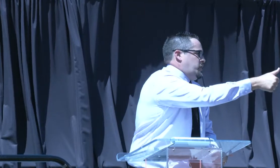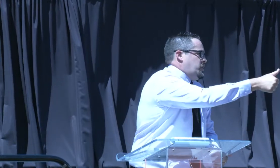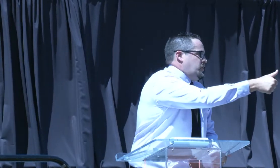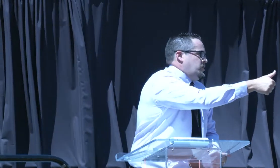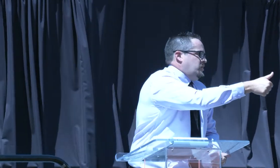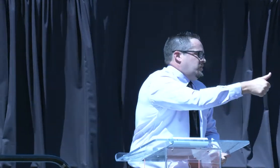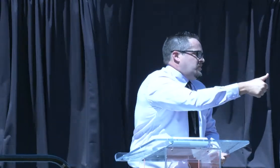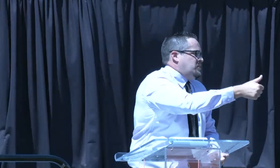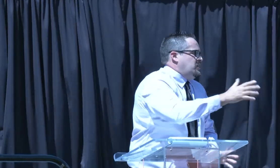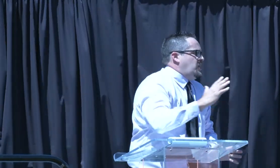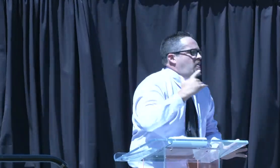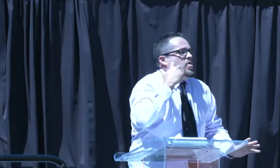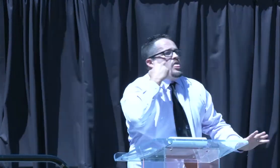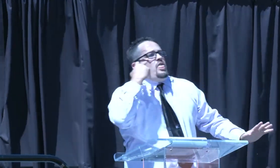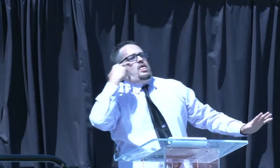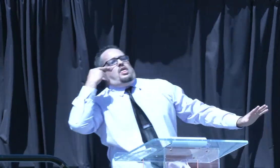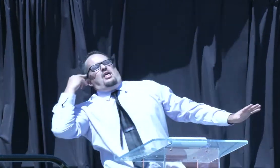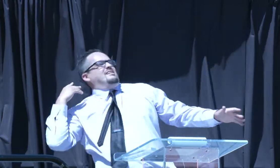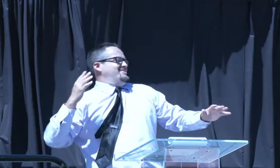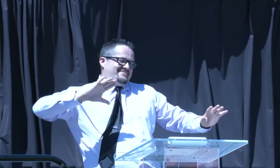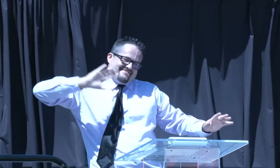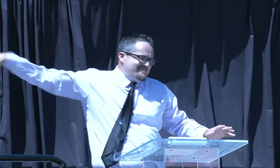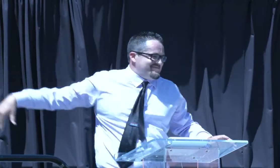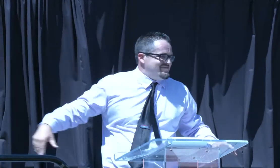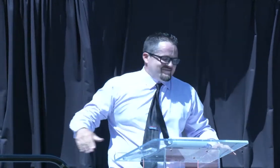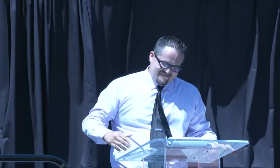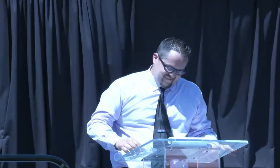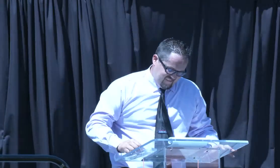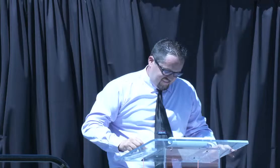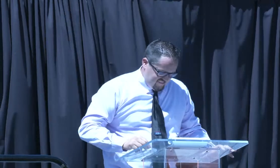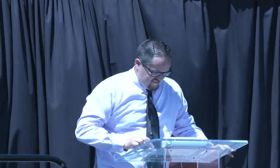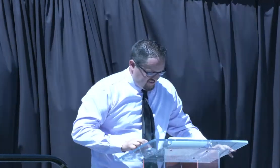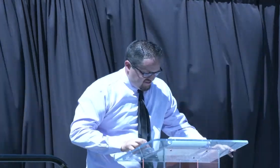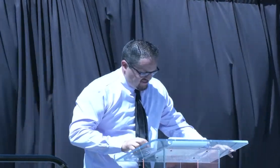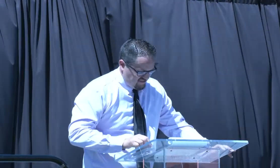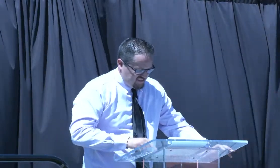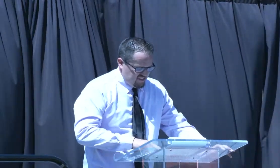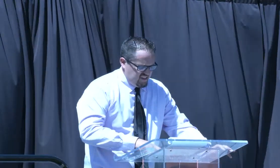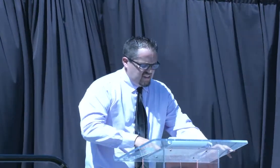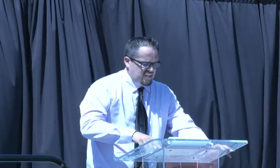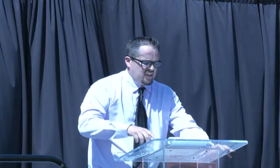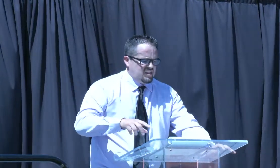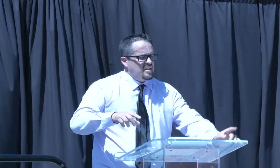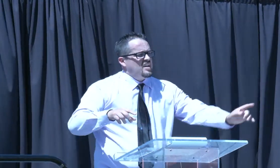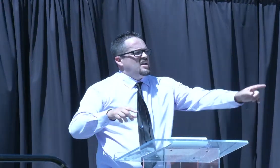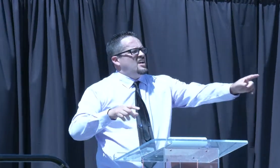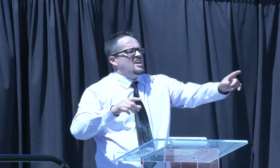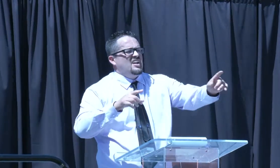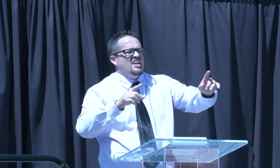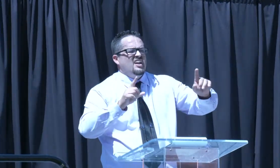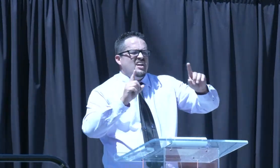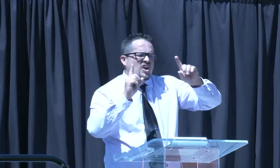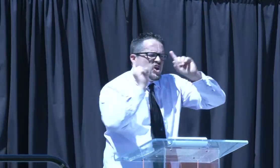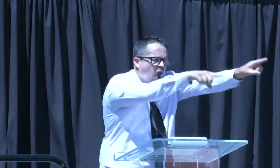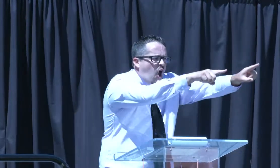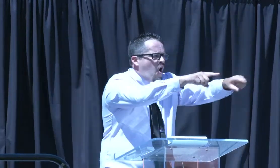hope for tomorrow. Again, don't dwell on the past. Look to the future.